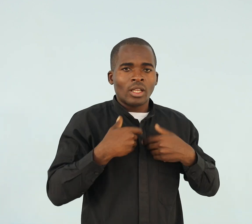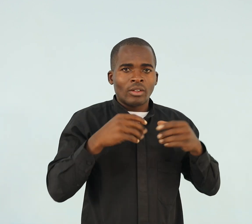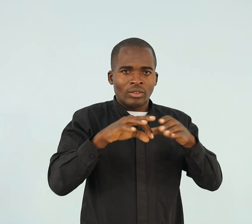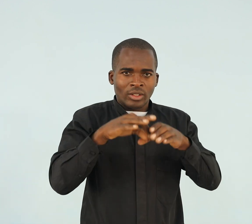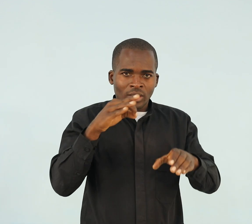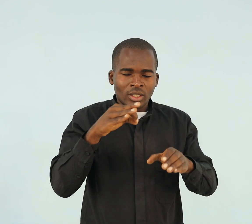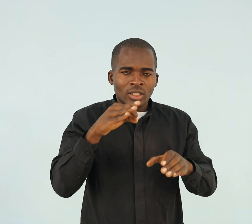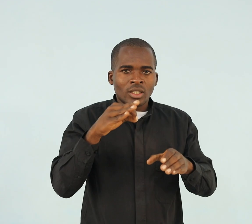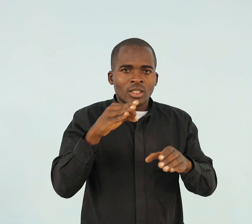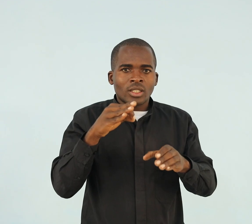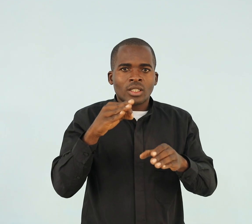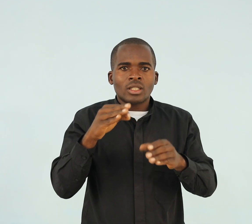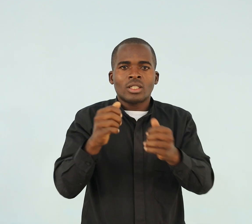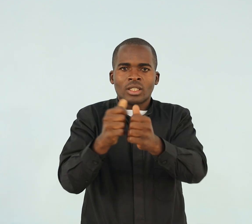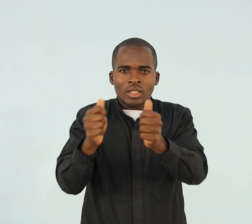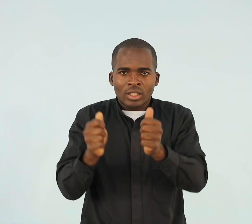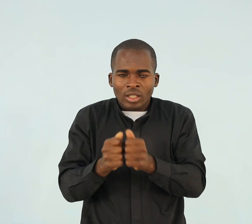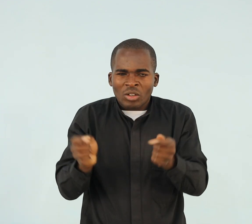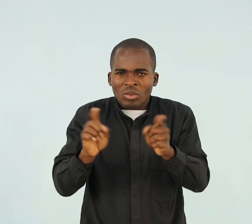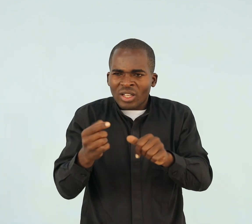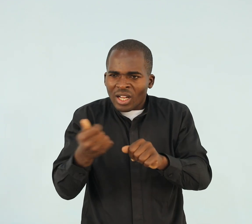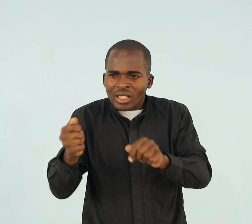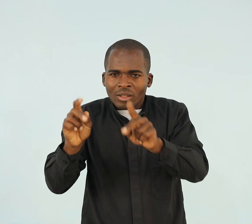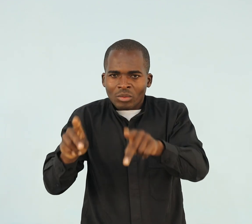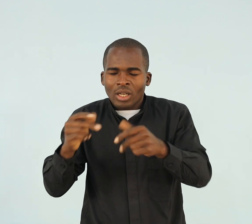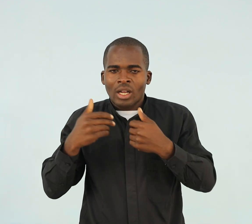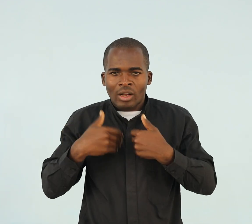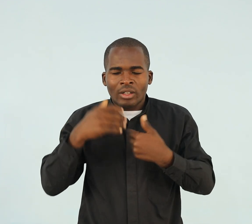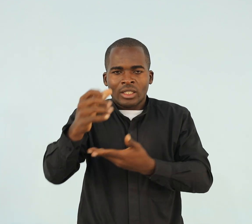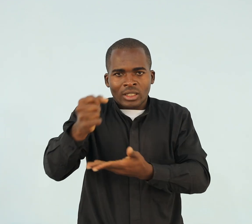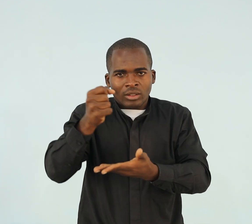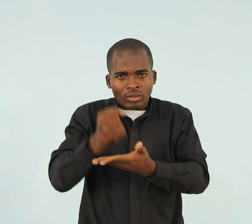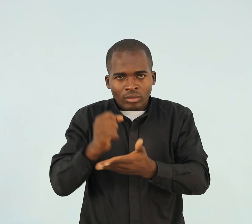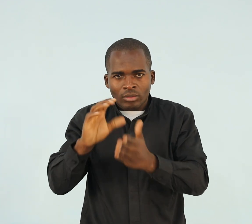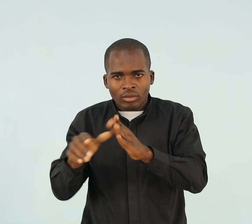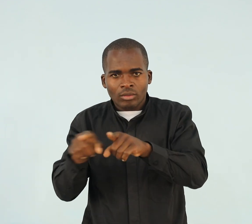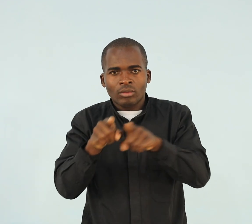becomes vacant if another person assumes the office of President.